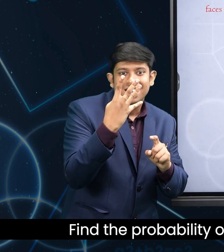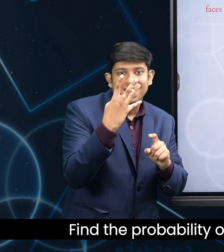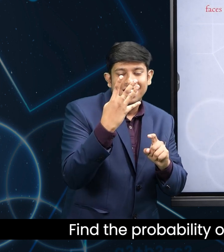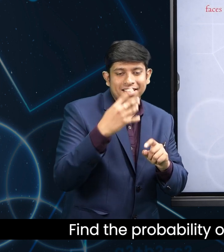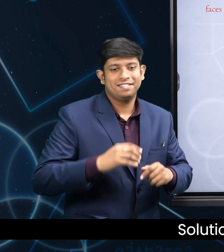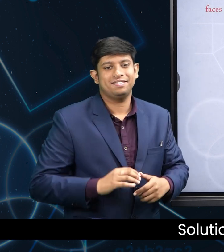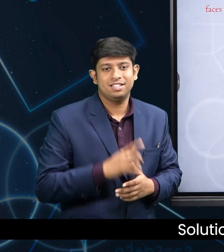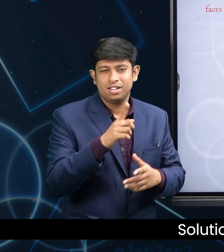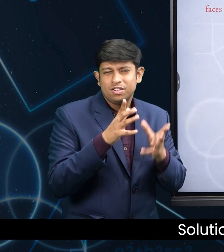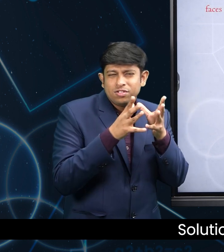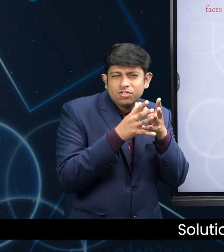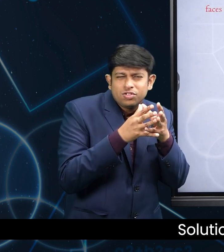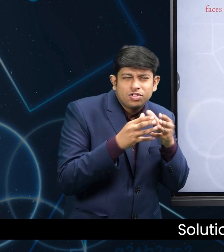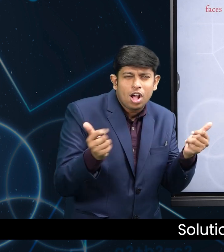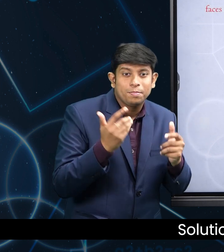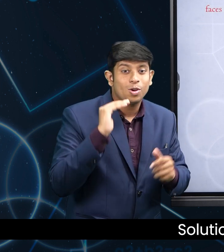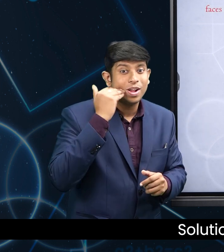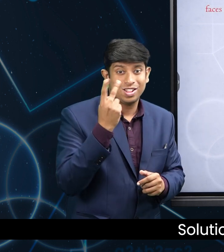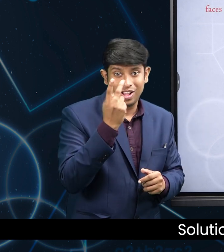4. Solution. When two